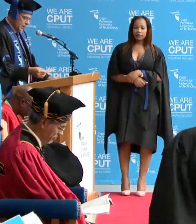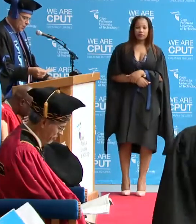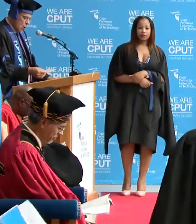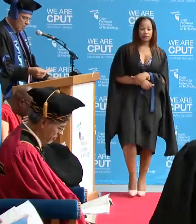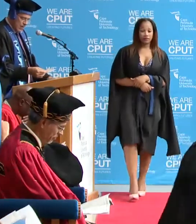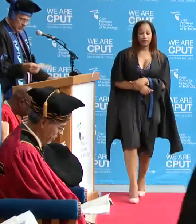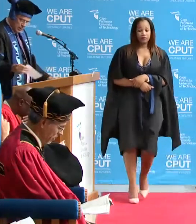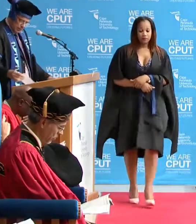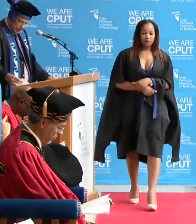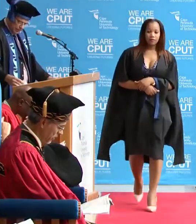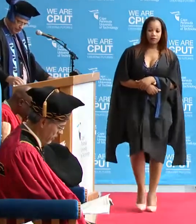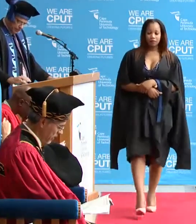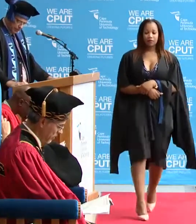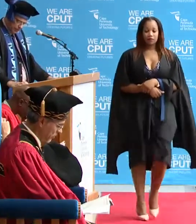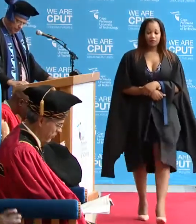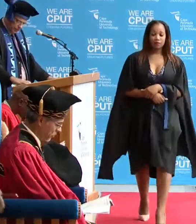Nomtandazu Kupeso.